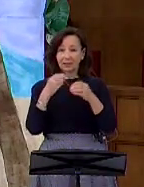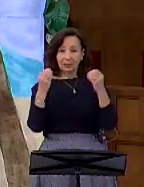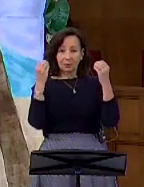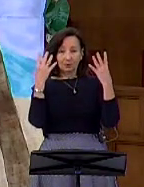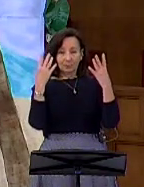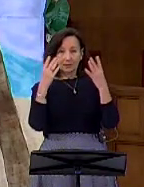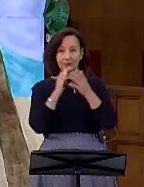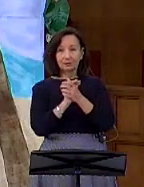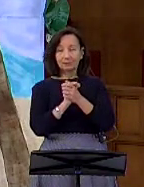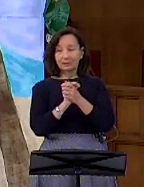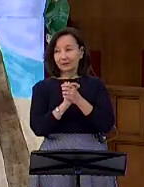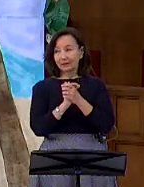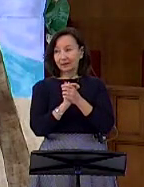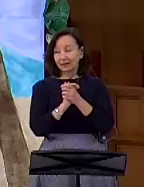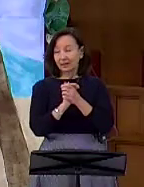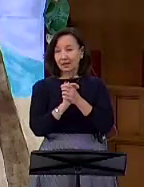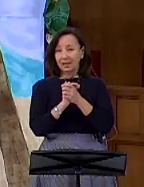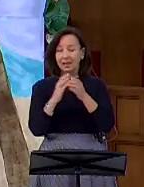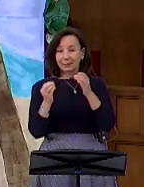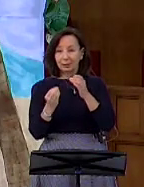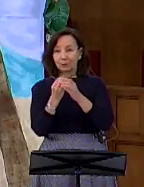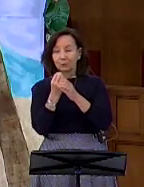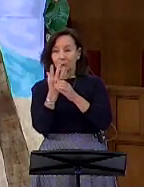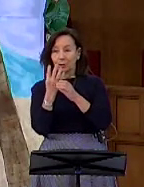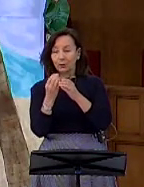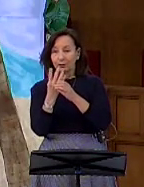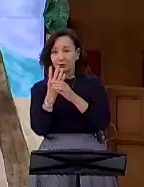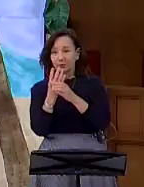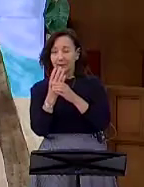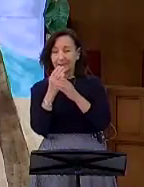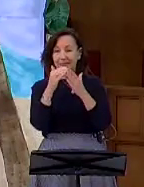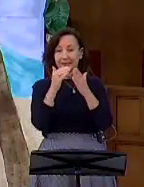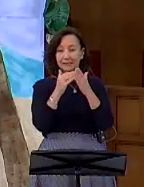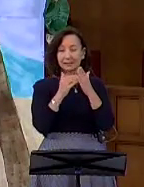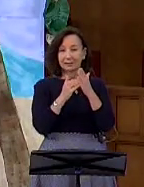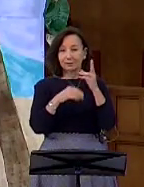the growing list of people on our Sunday school